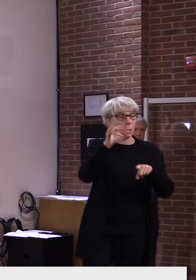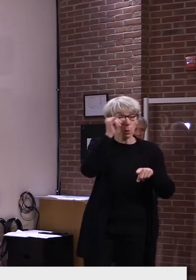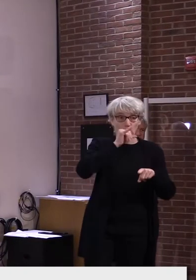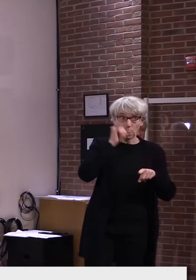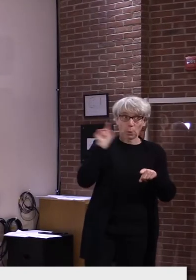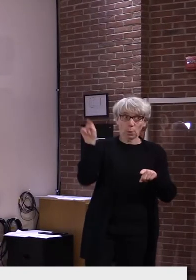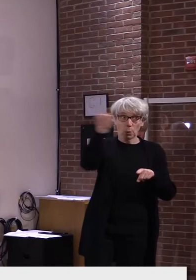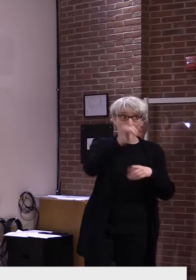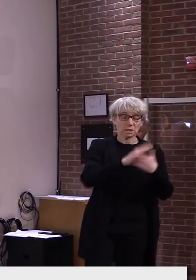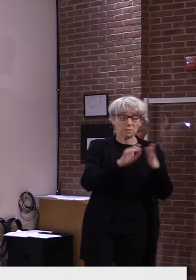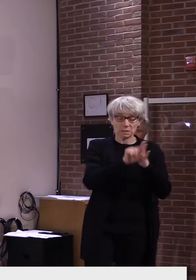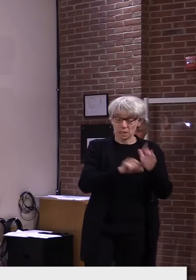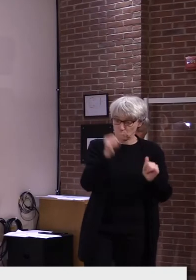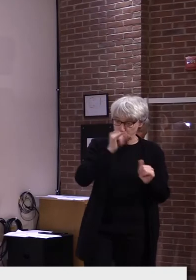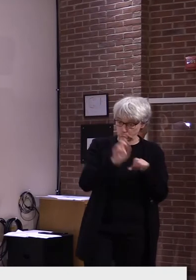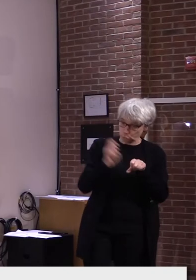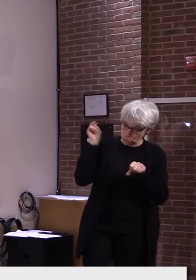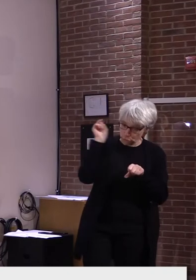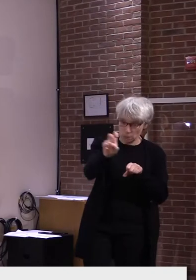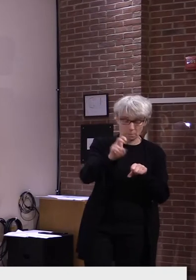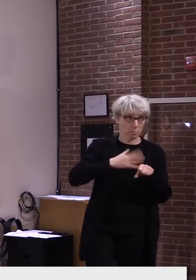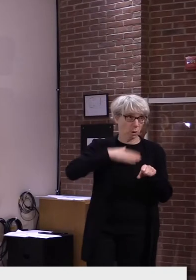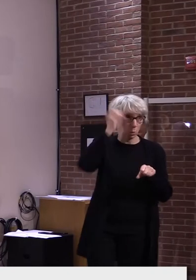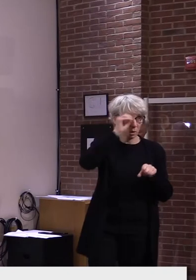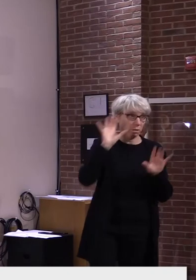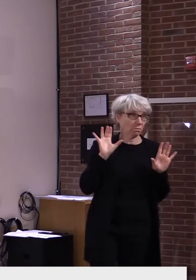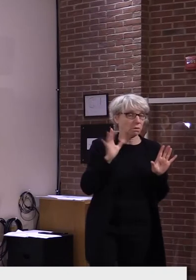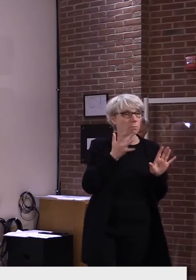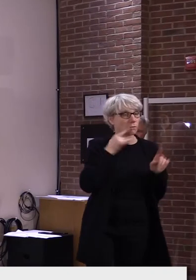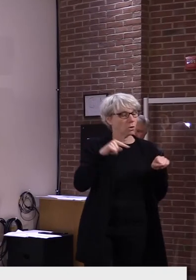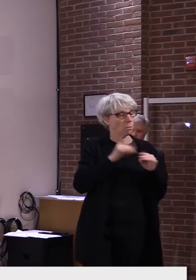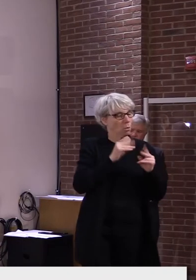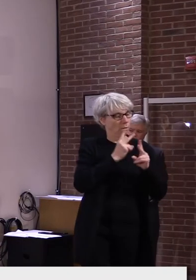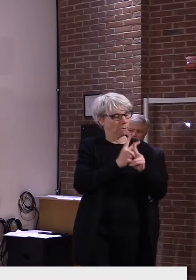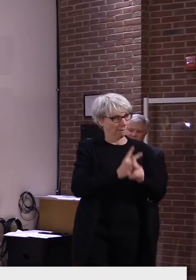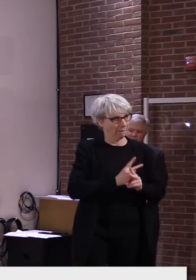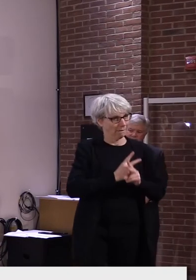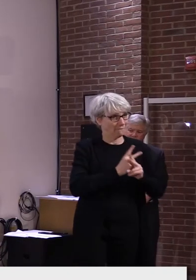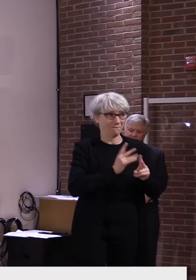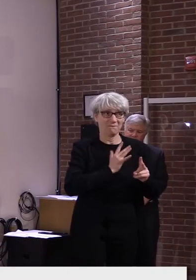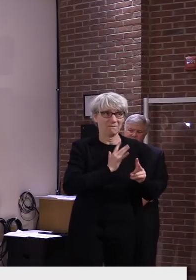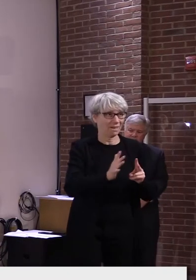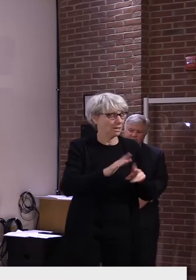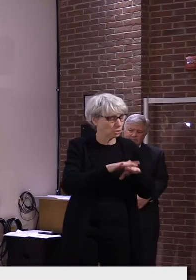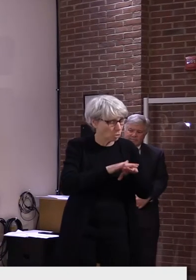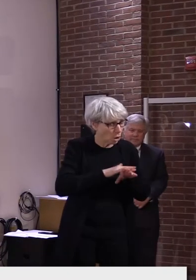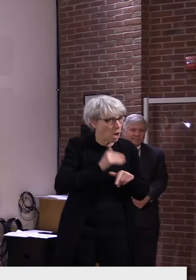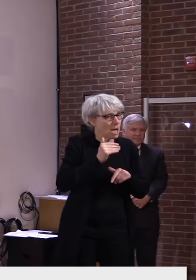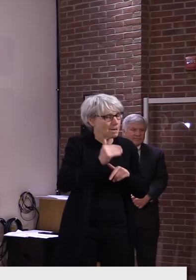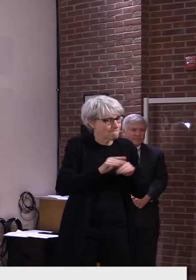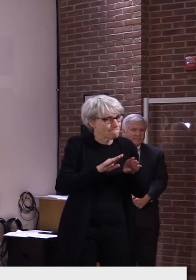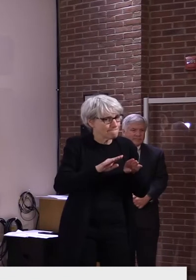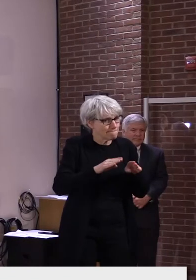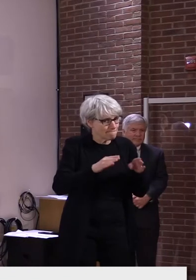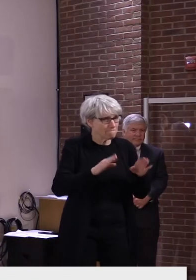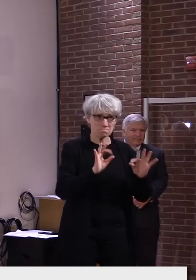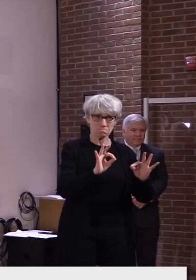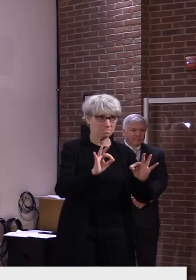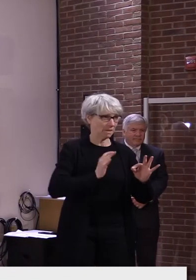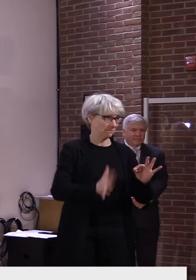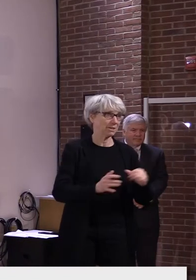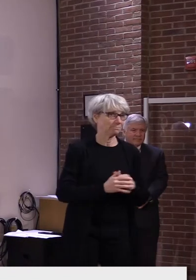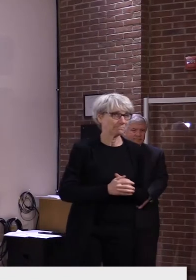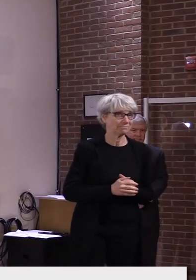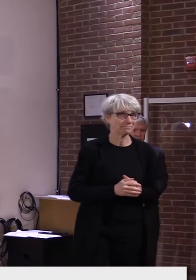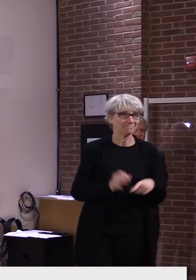early time frame. And we can be slower and still be more effective as we've been.